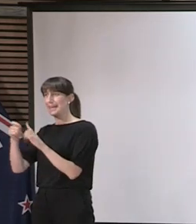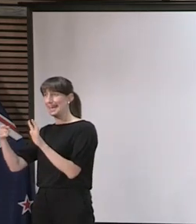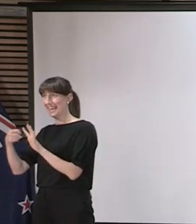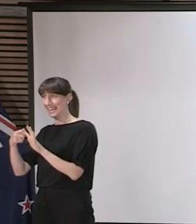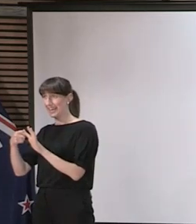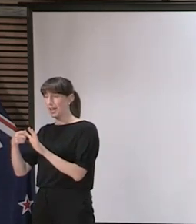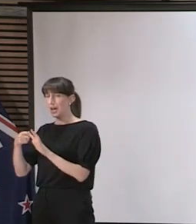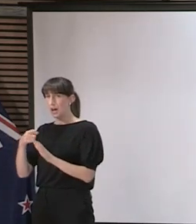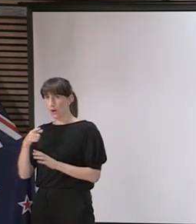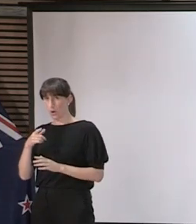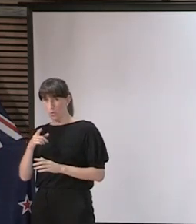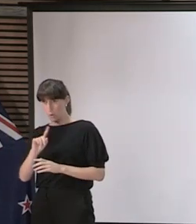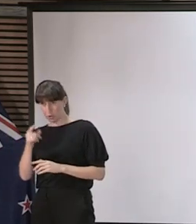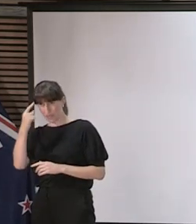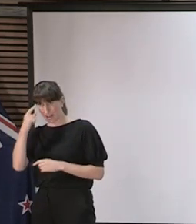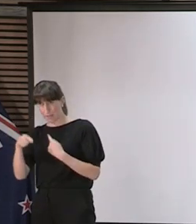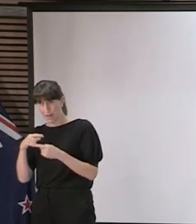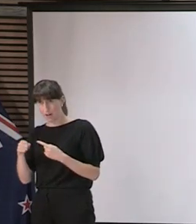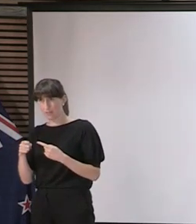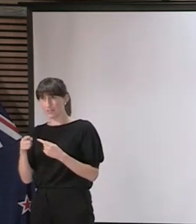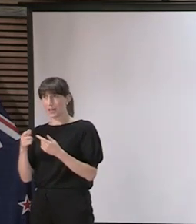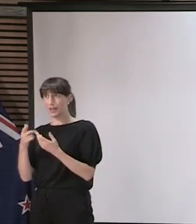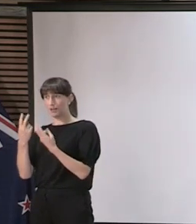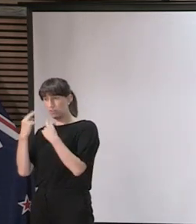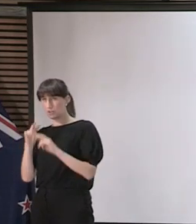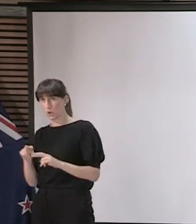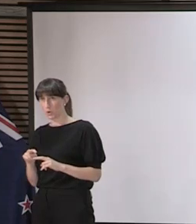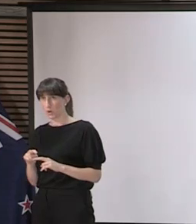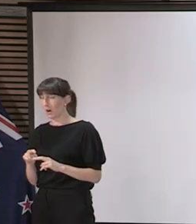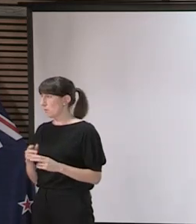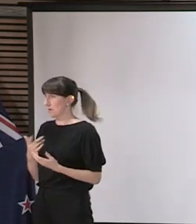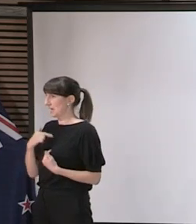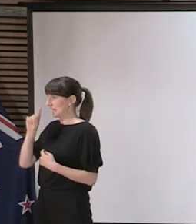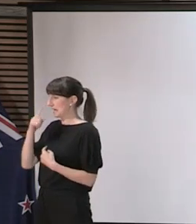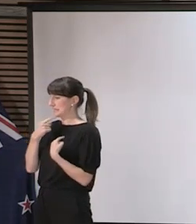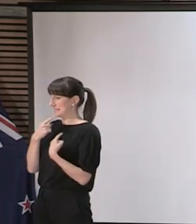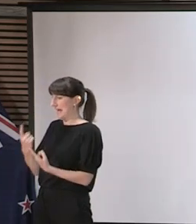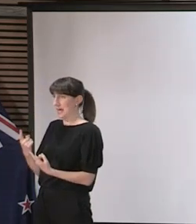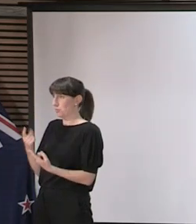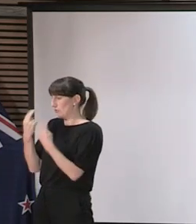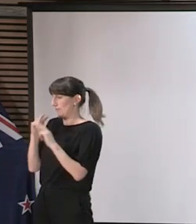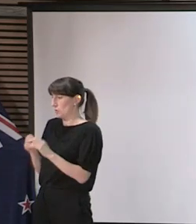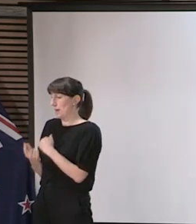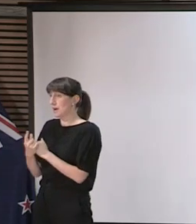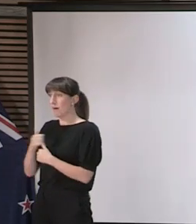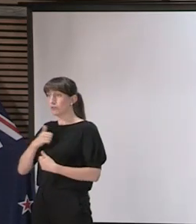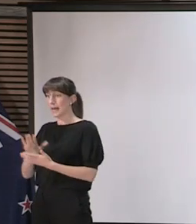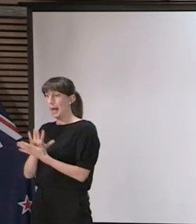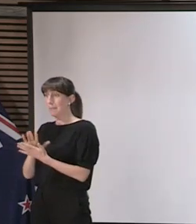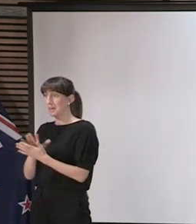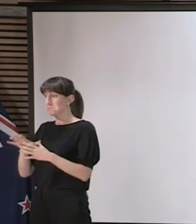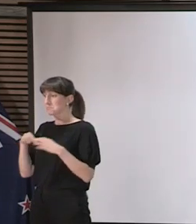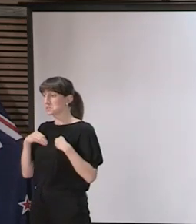Oh, well, I don't want to preempt what the Auditor General will find, but I'm certainly happy to and very pleased that he's going to do this, that he and